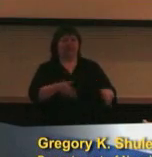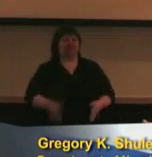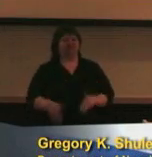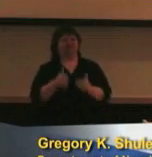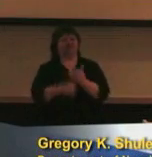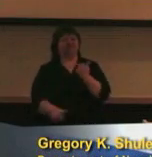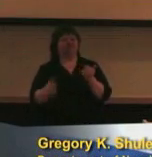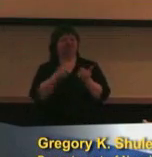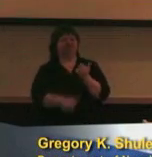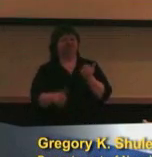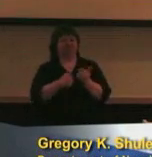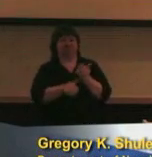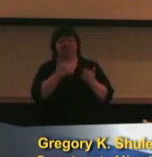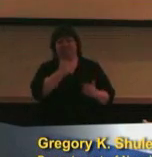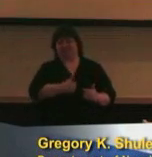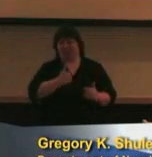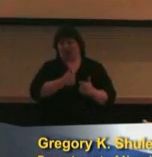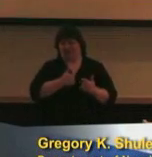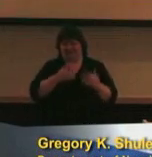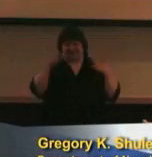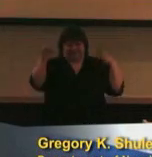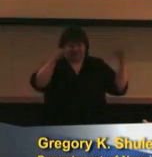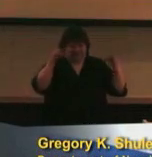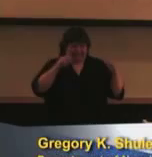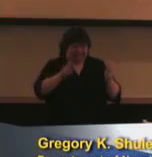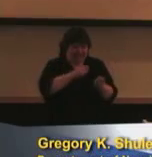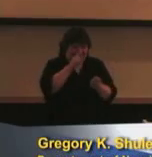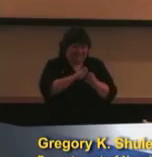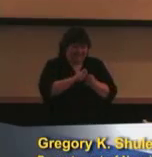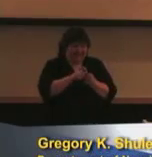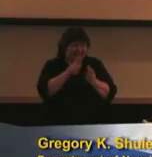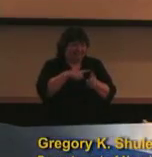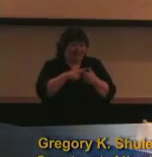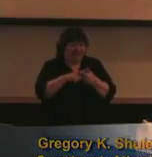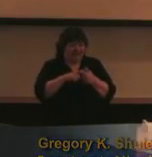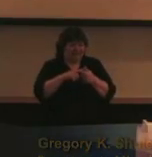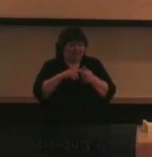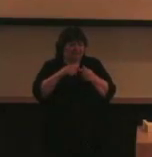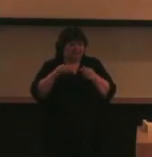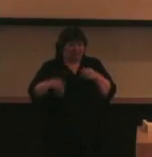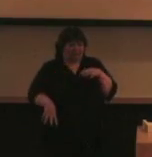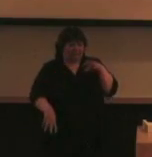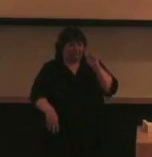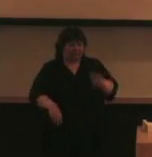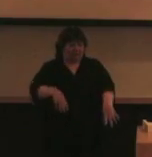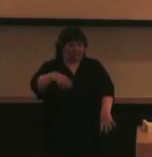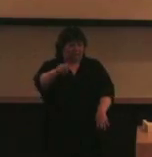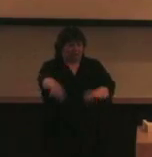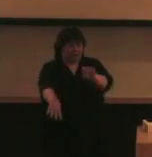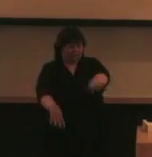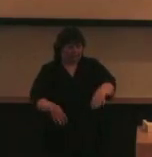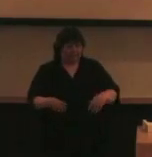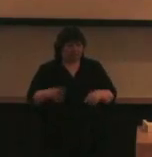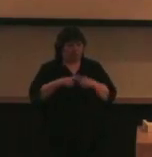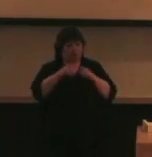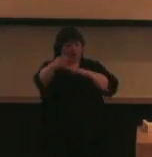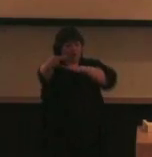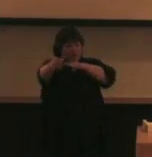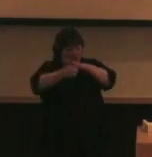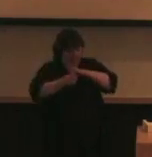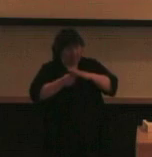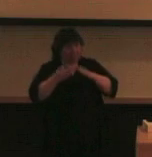And it got to the point, and I'm sorry to be graphic here, it came out of his pants periodically. So initially, when he came to